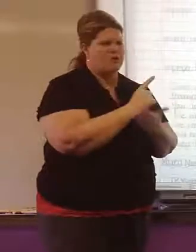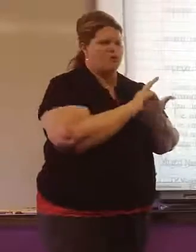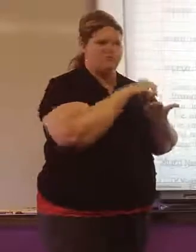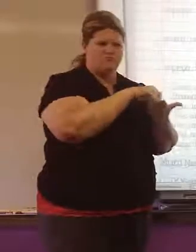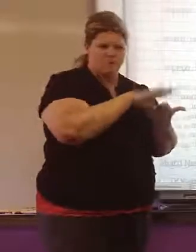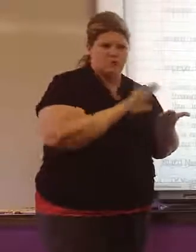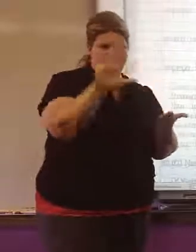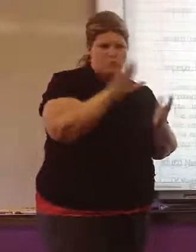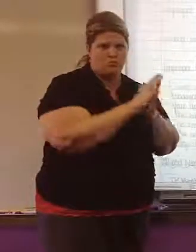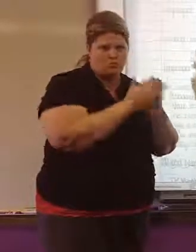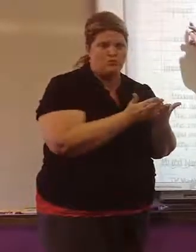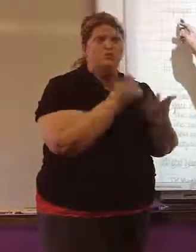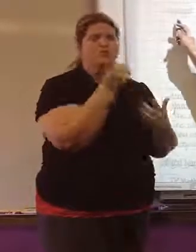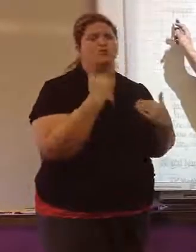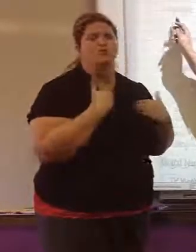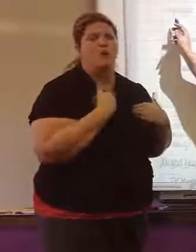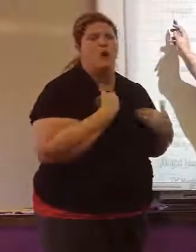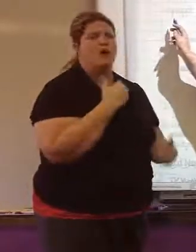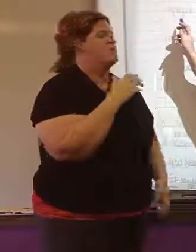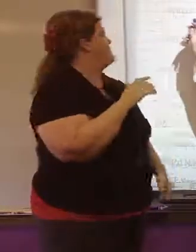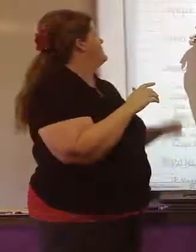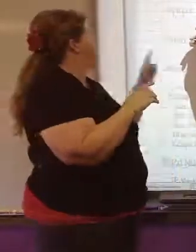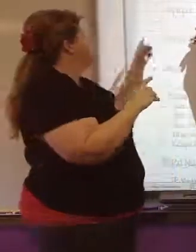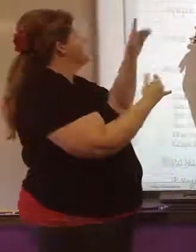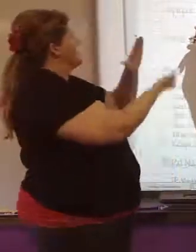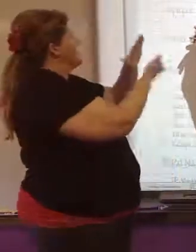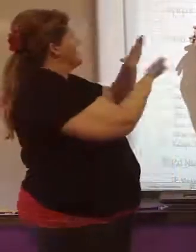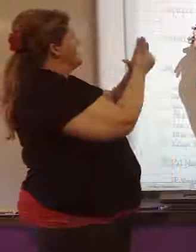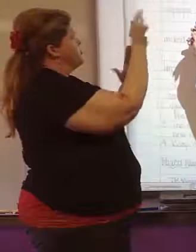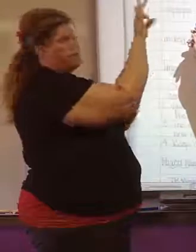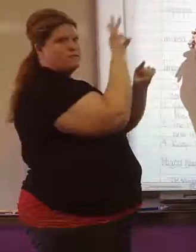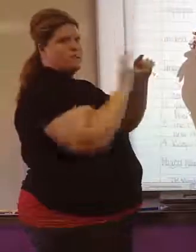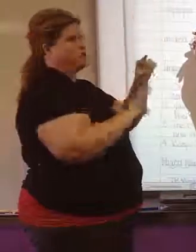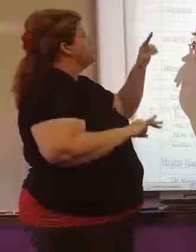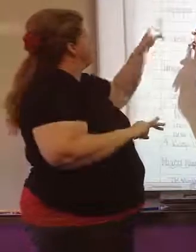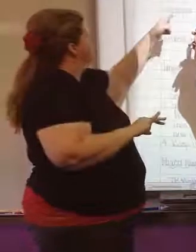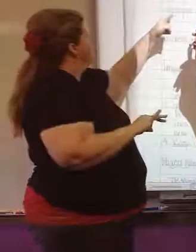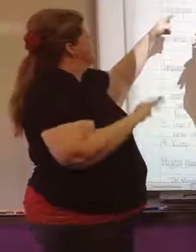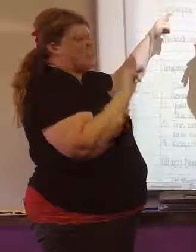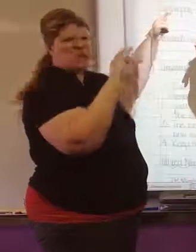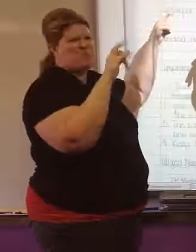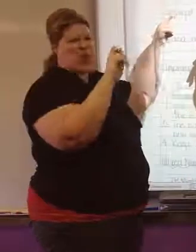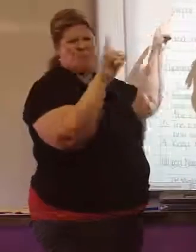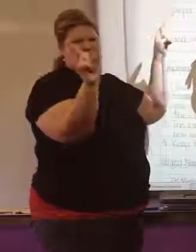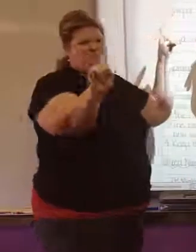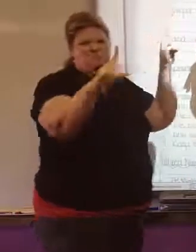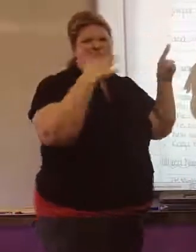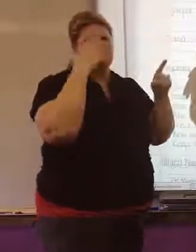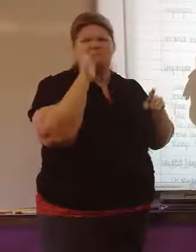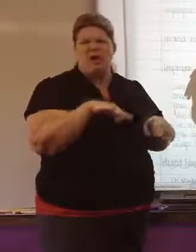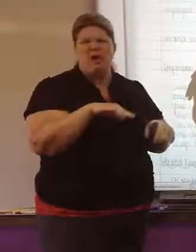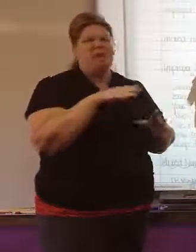book, you have improper fraction. Improper, bad, naughty,